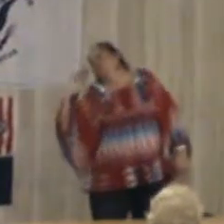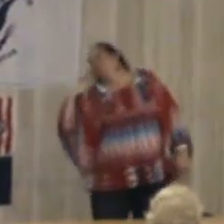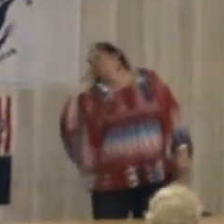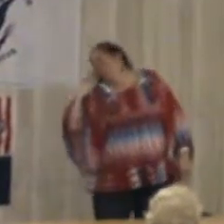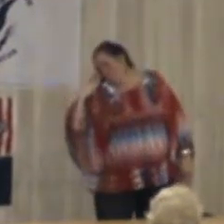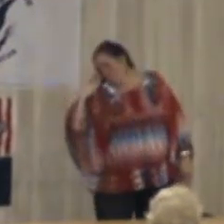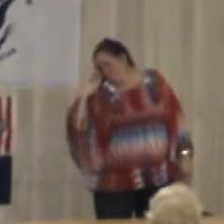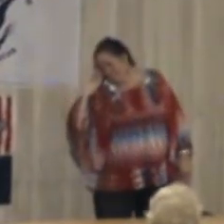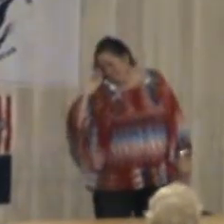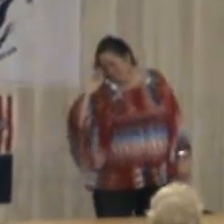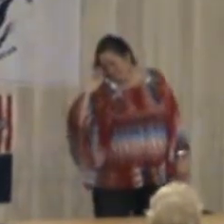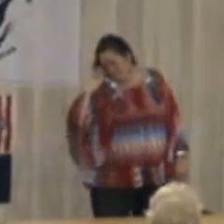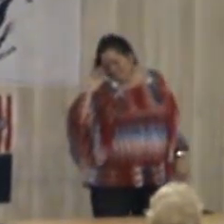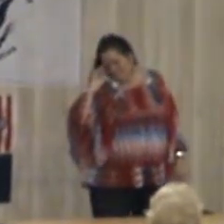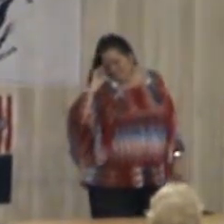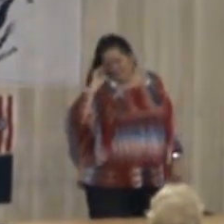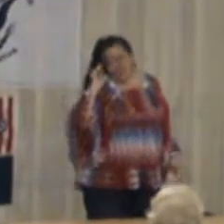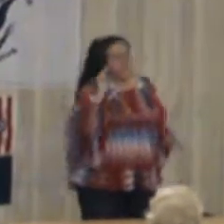home.